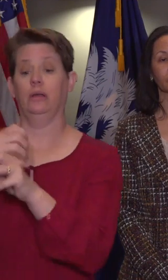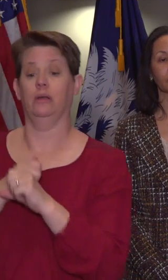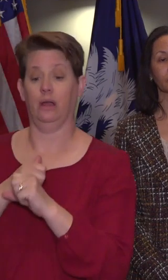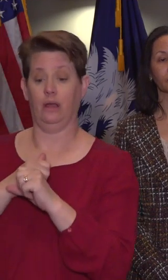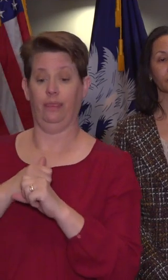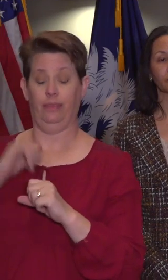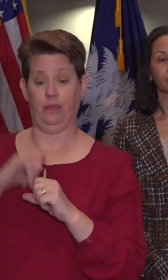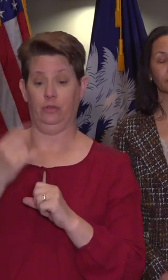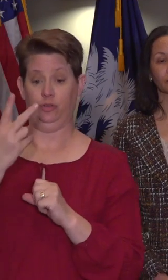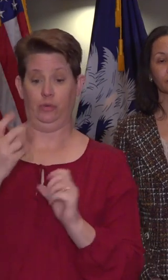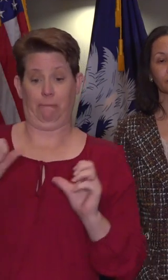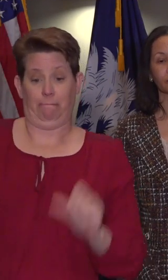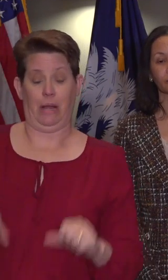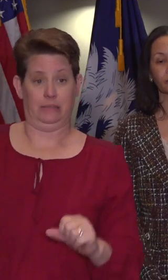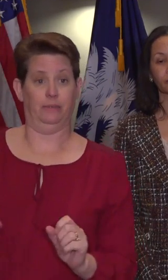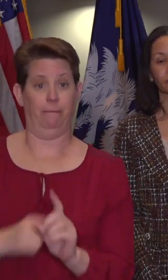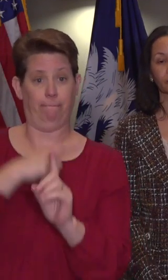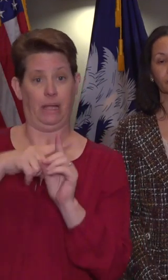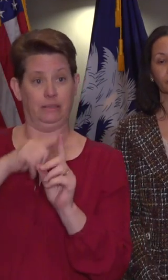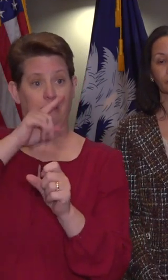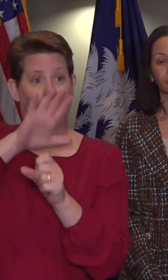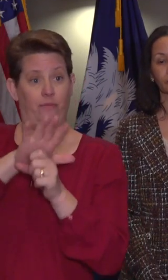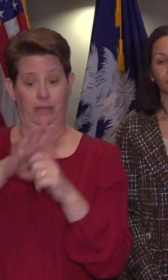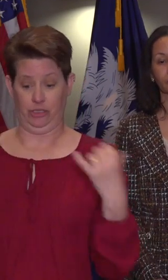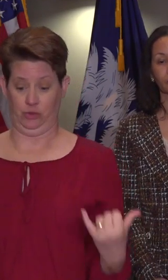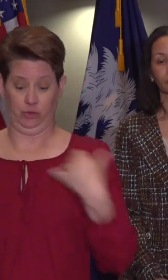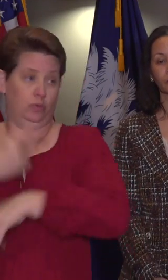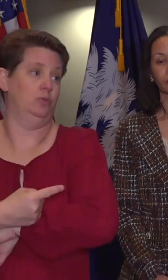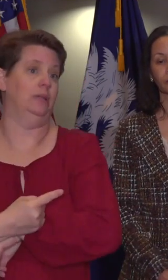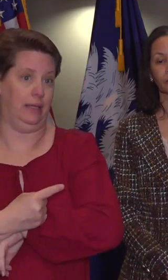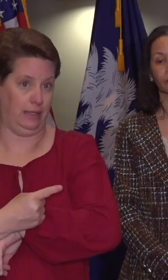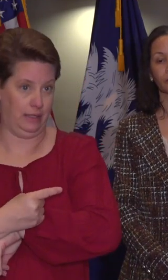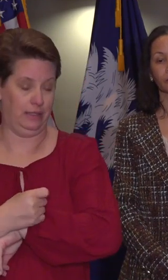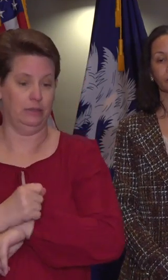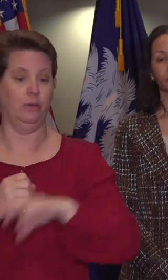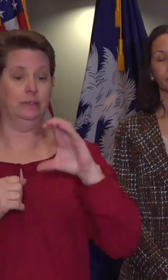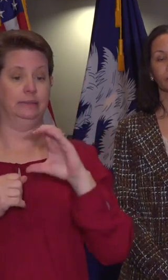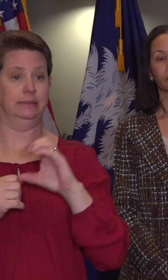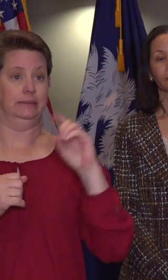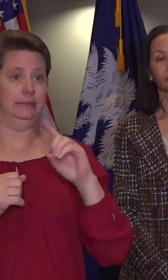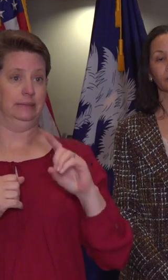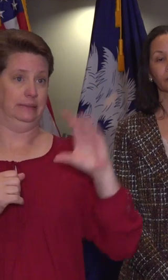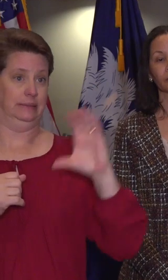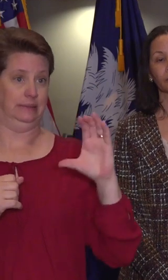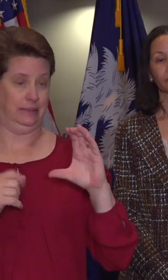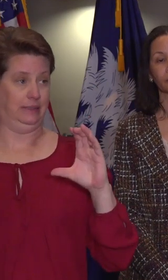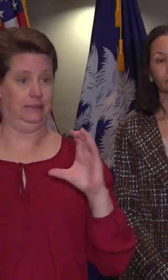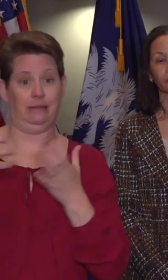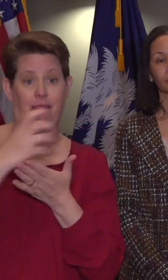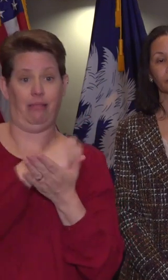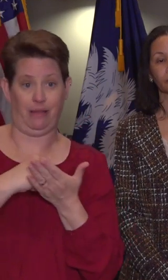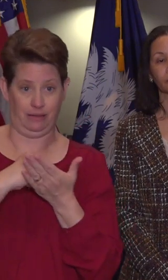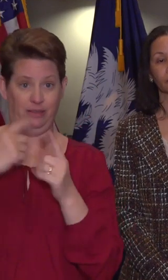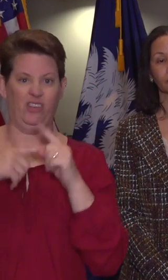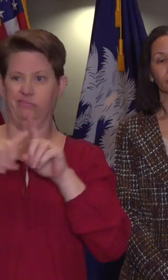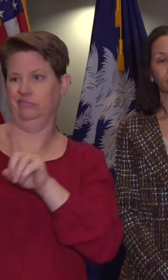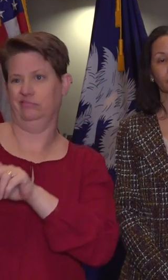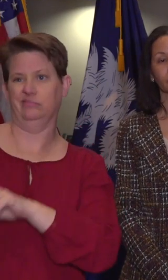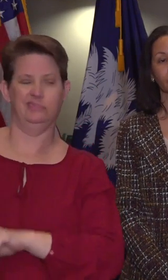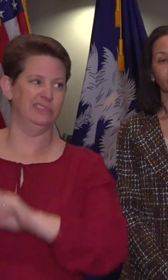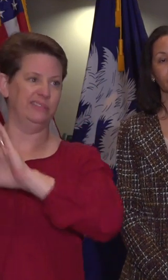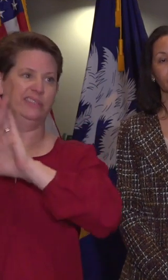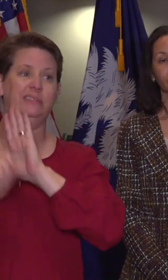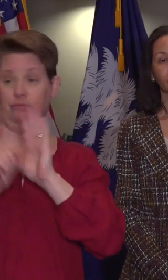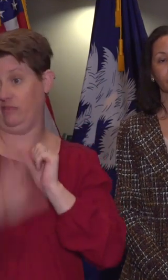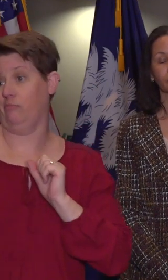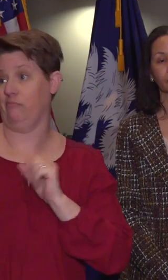two presumptive positive confirmations today. So the CDC is collecting samples from multiple states, from